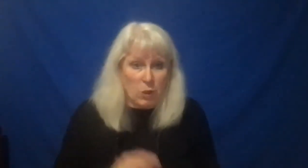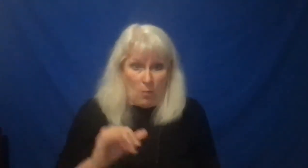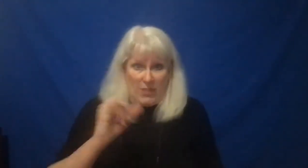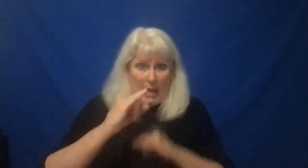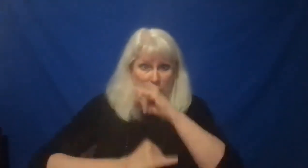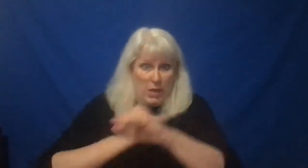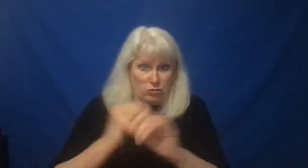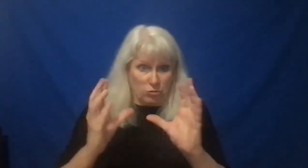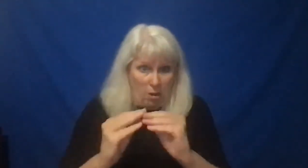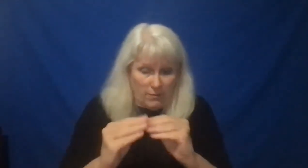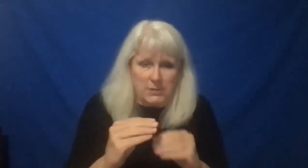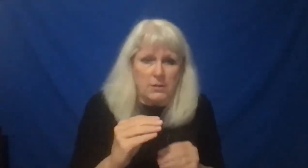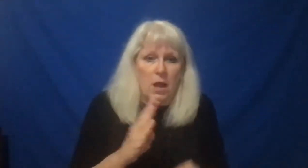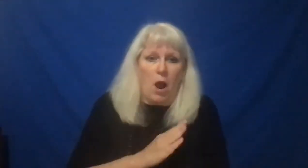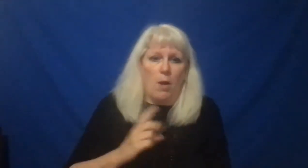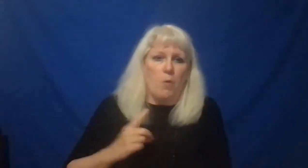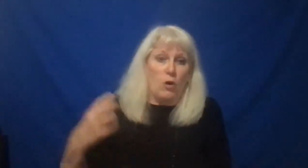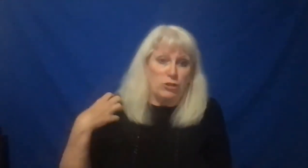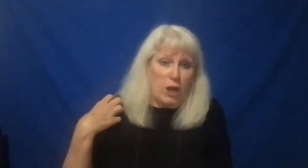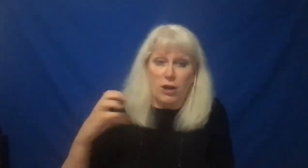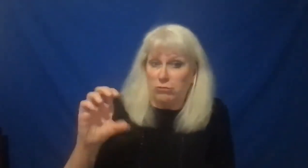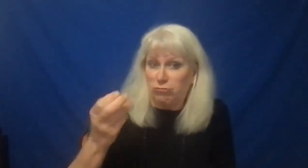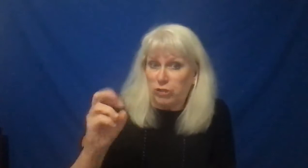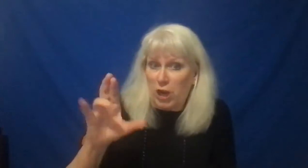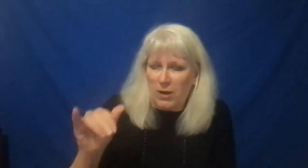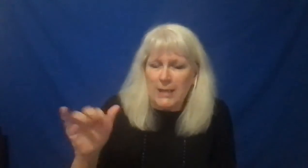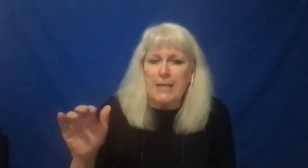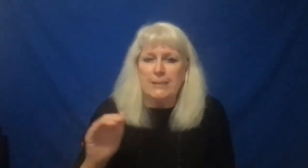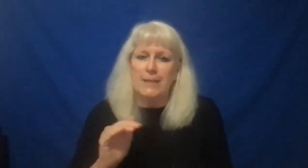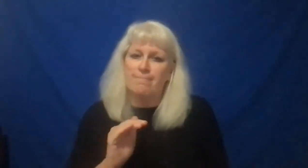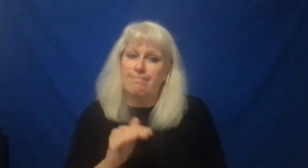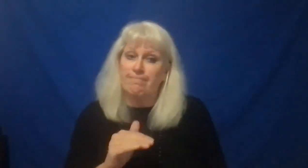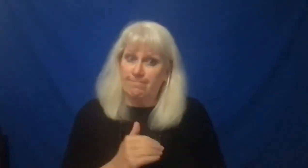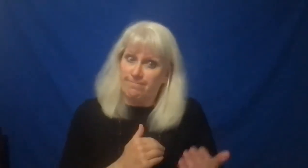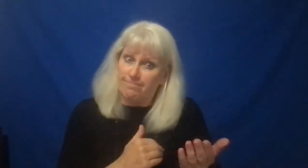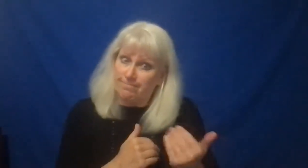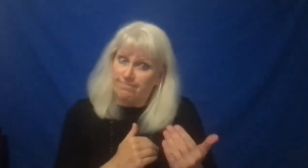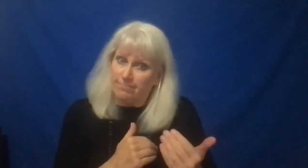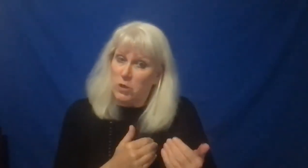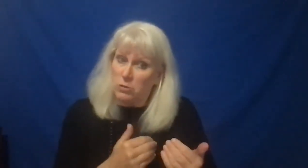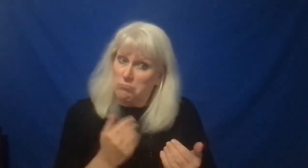chair, Terry, raised the issue with me and invited me to consider becoming